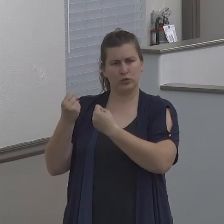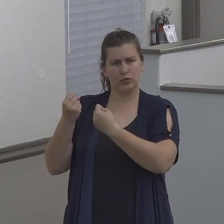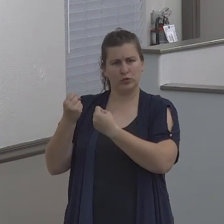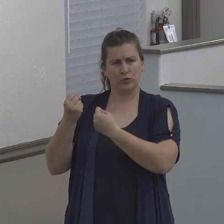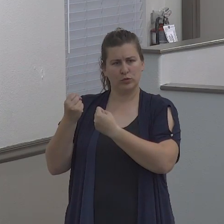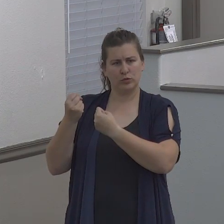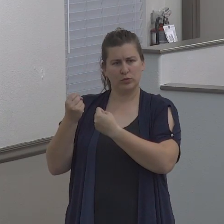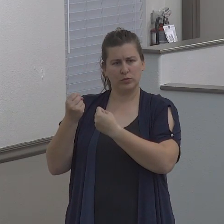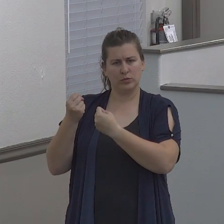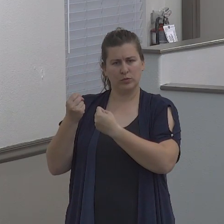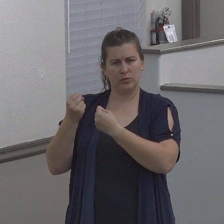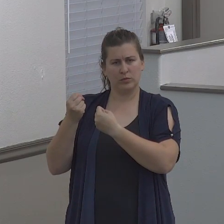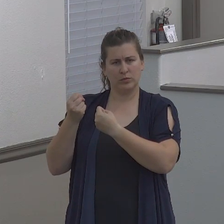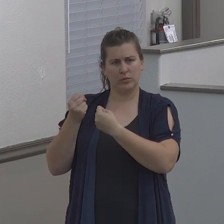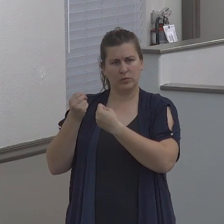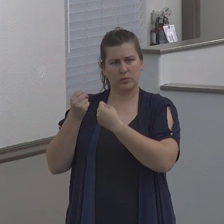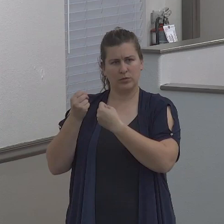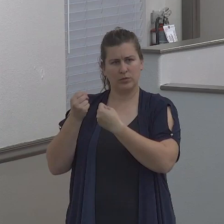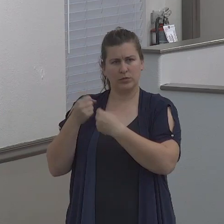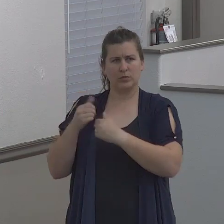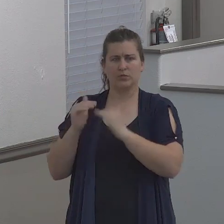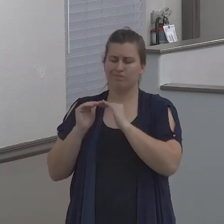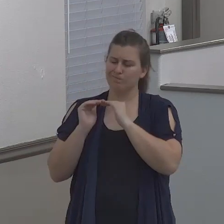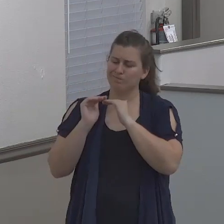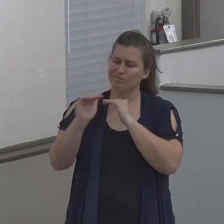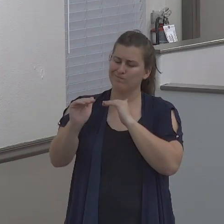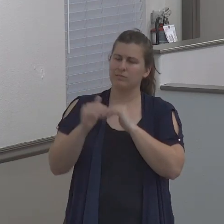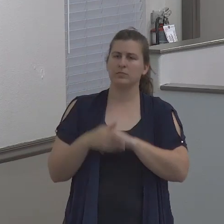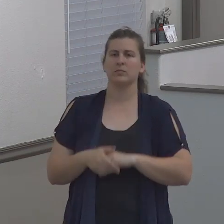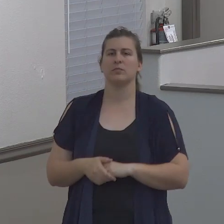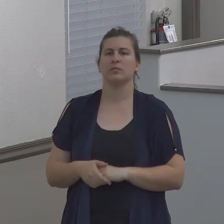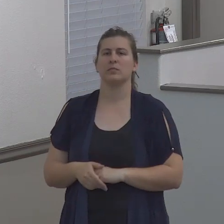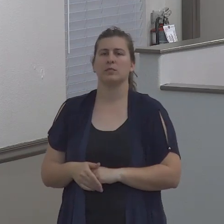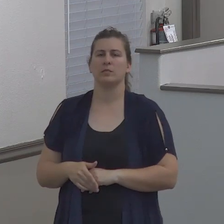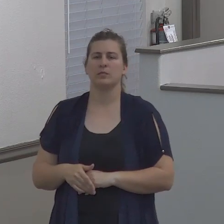establish, strengthen, settle you.